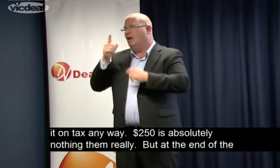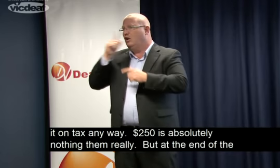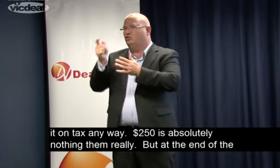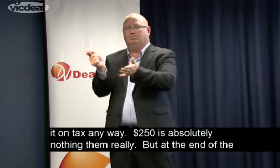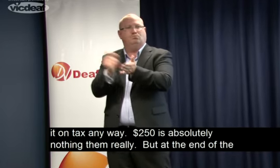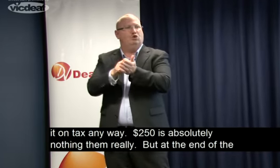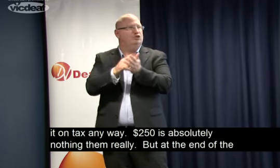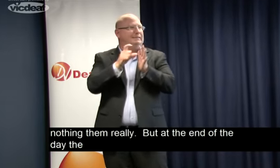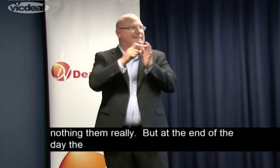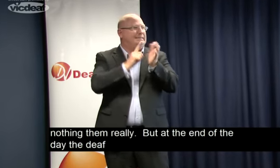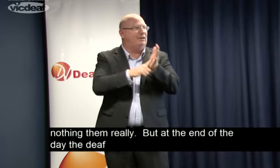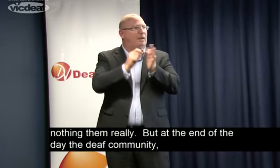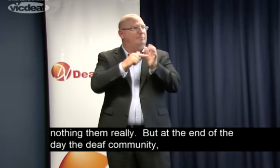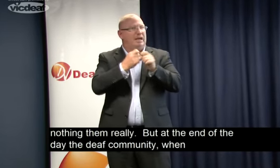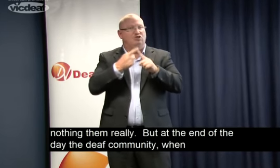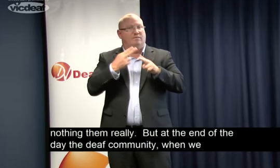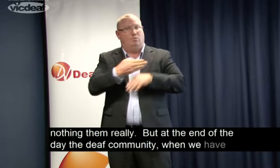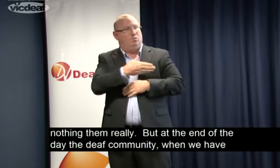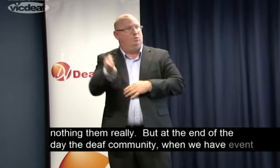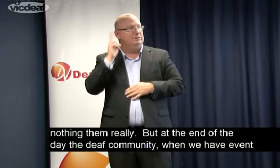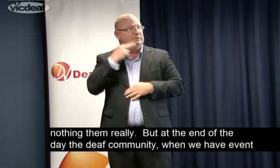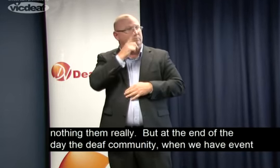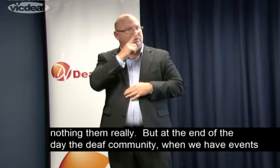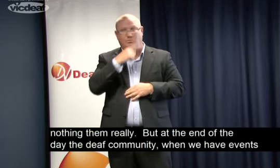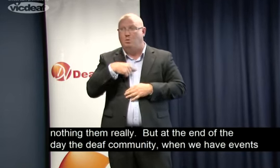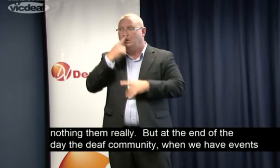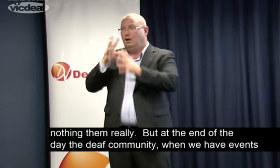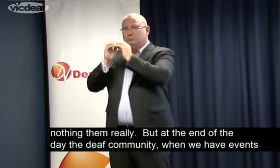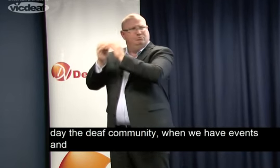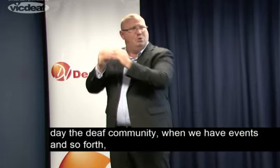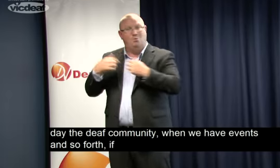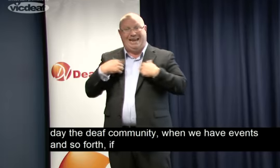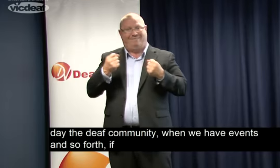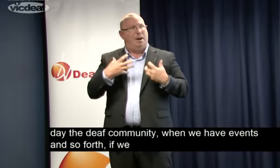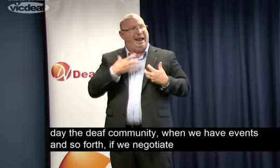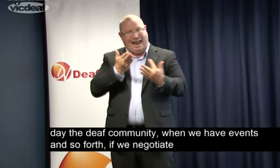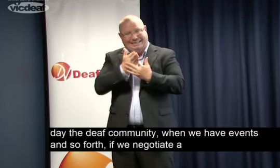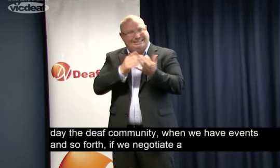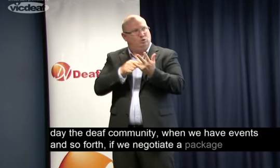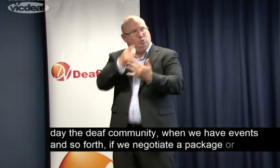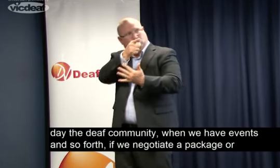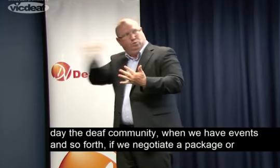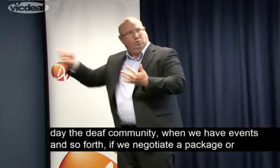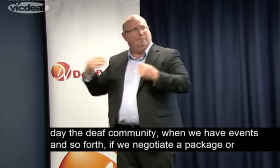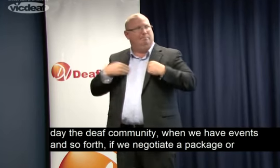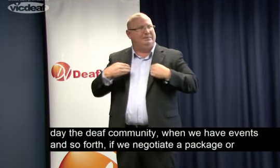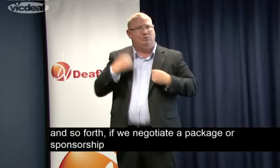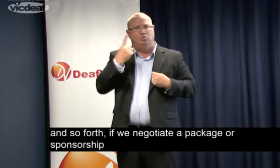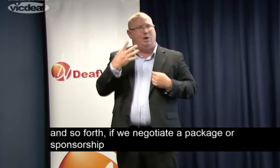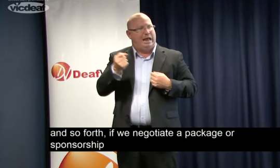so forth, if we negotiate, you know, a package or sponsorship deal with somebody, we can actually do that. We've got more bargaining power because we've got